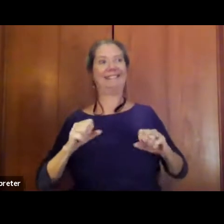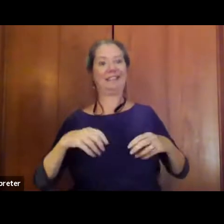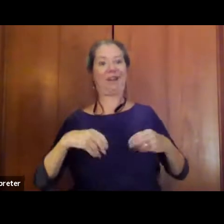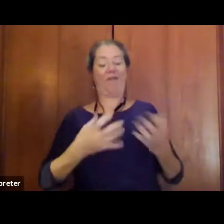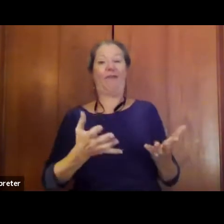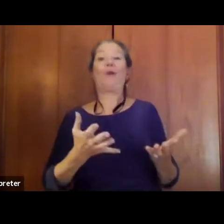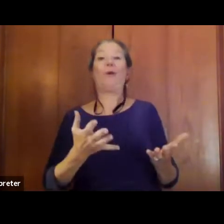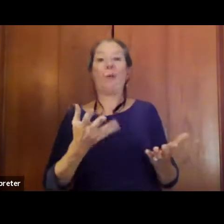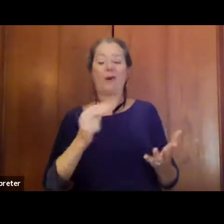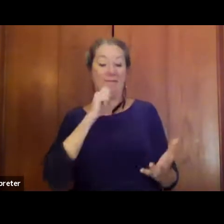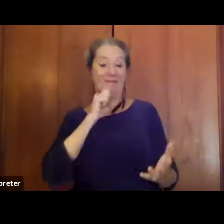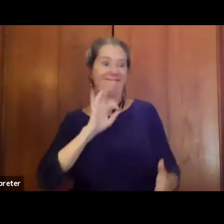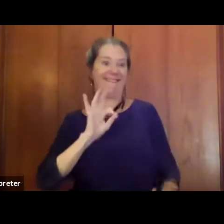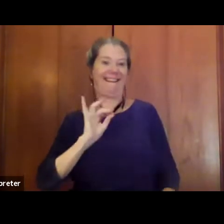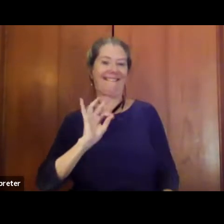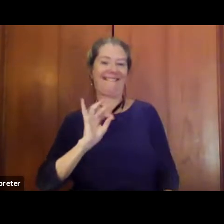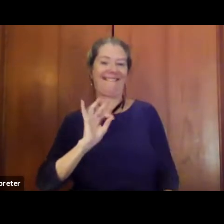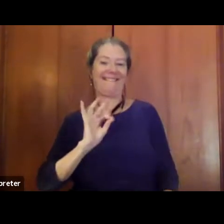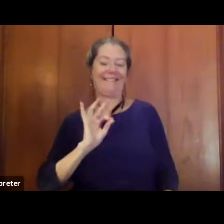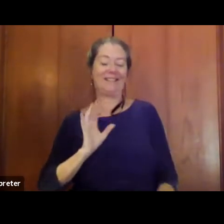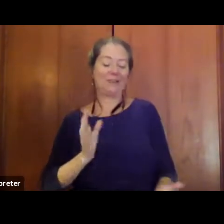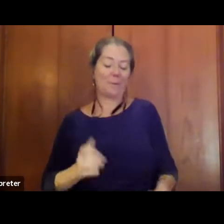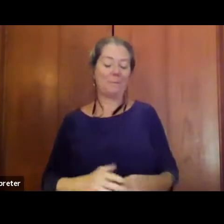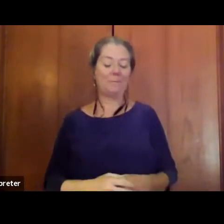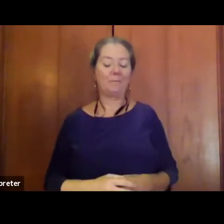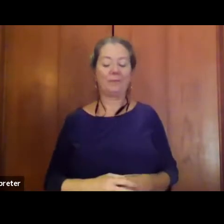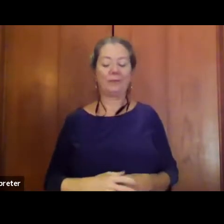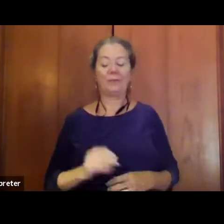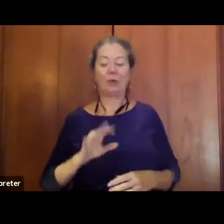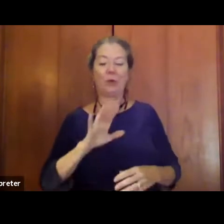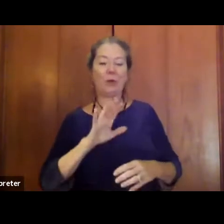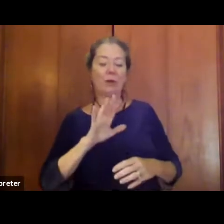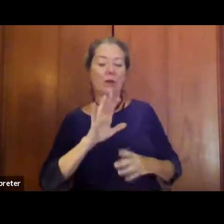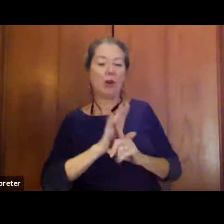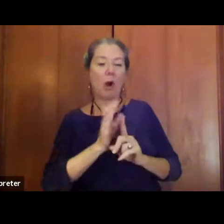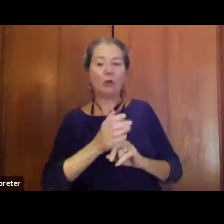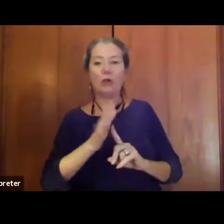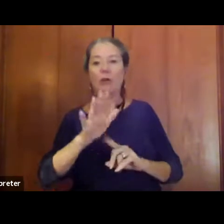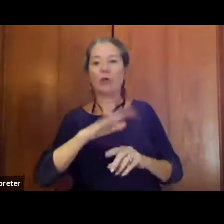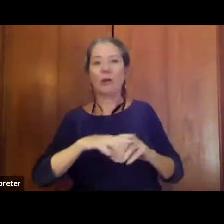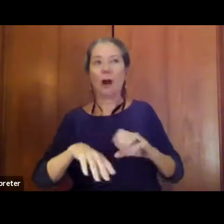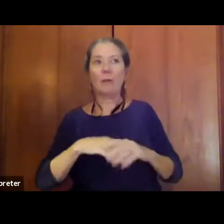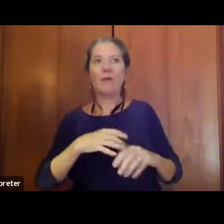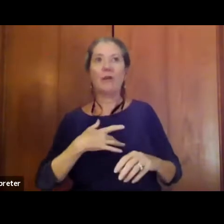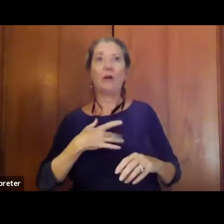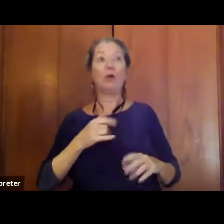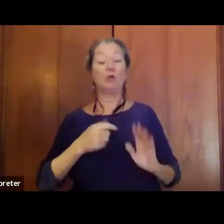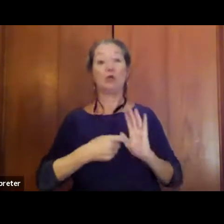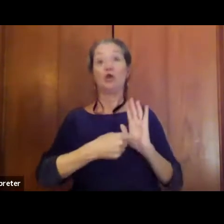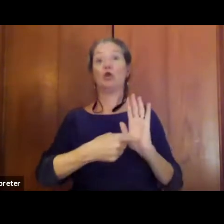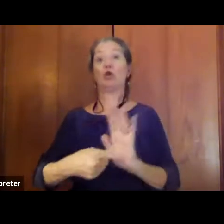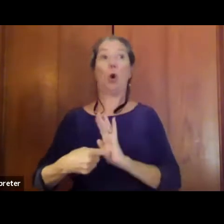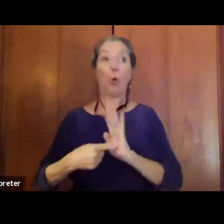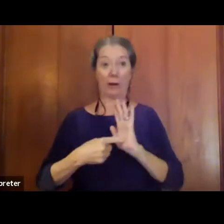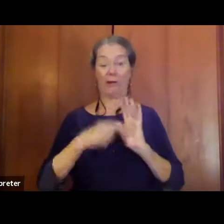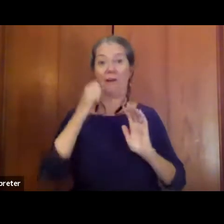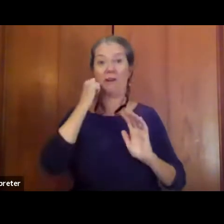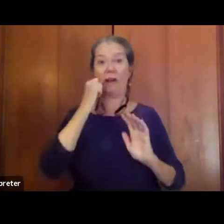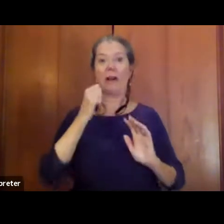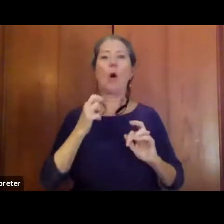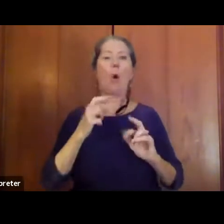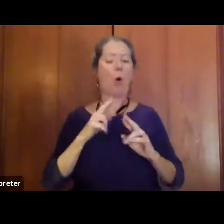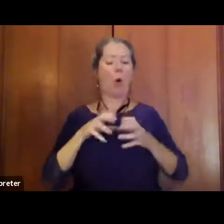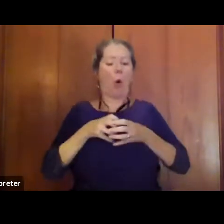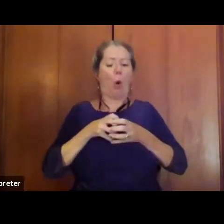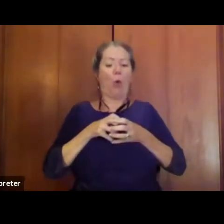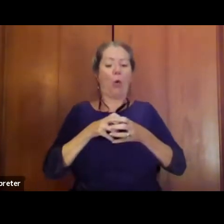whether your comfort level with our culture has you express it outwardly every day, or whether you share it only when you're with family and